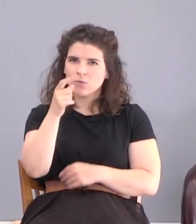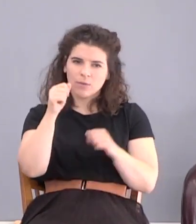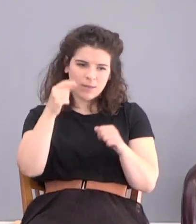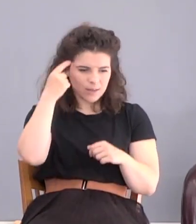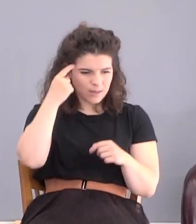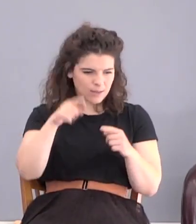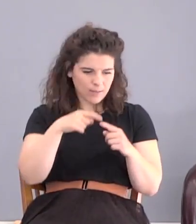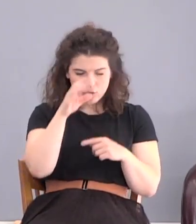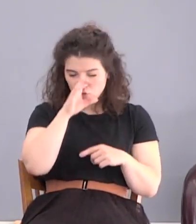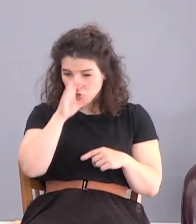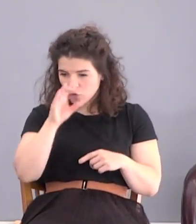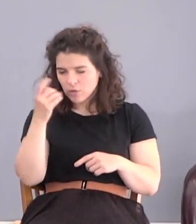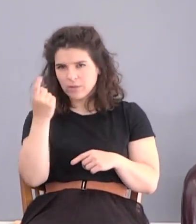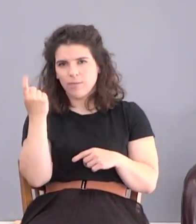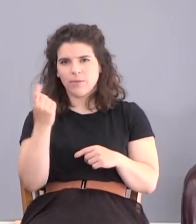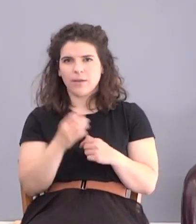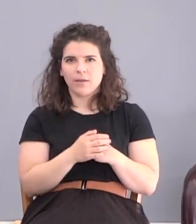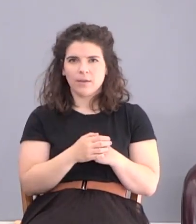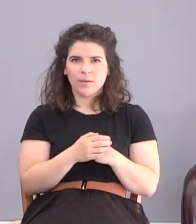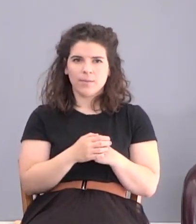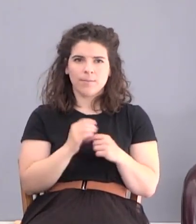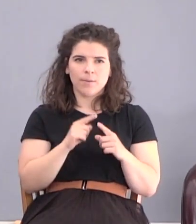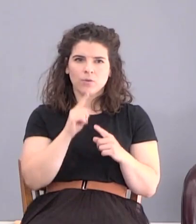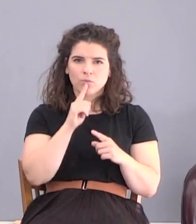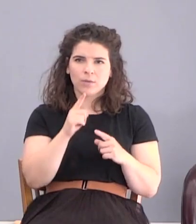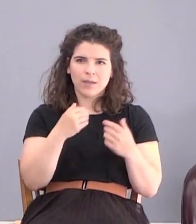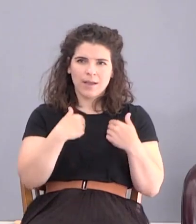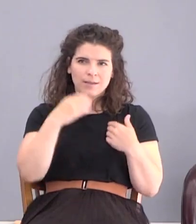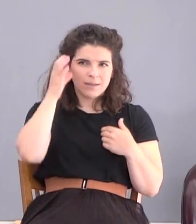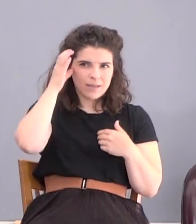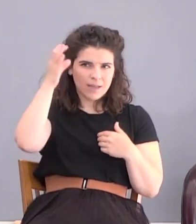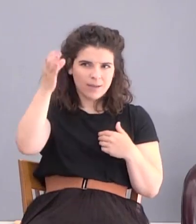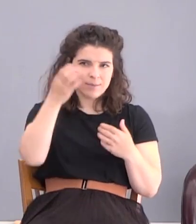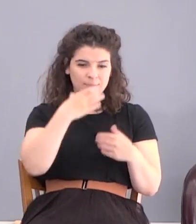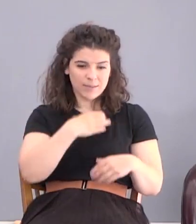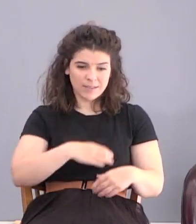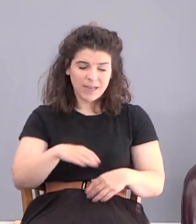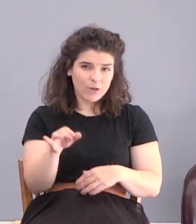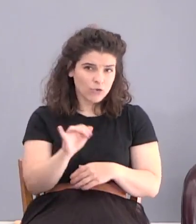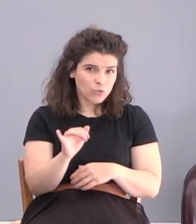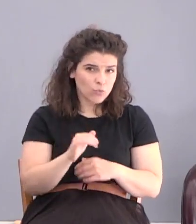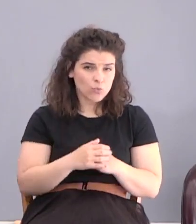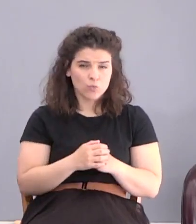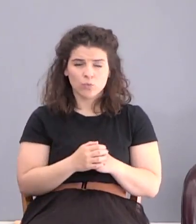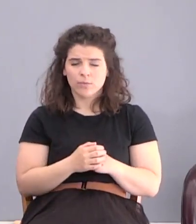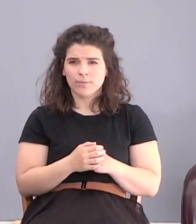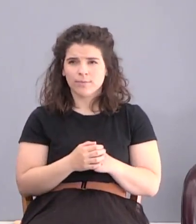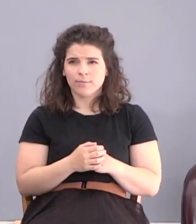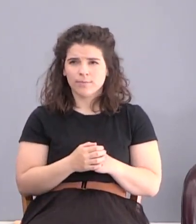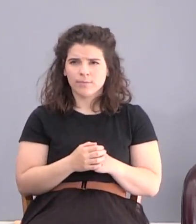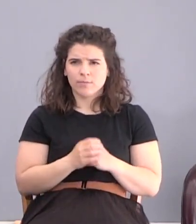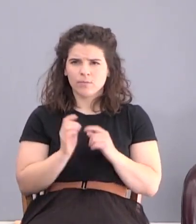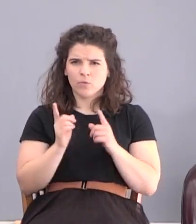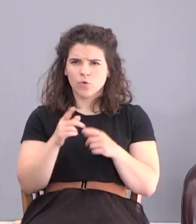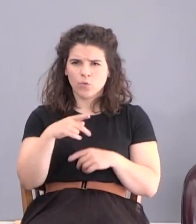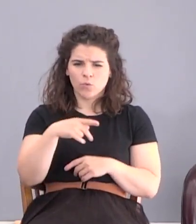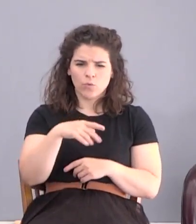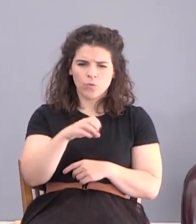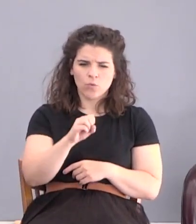think of it as searching something out. But it has the idea of a desire too. So turn to grab